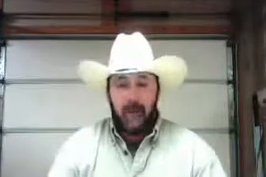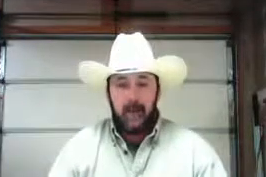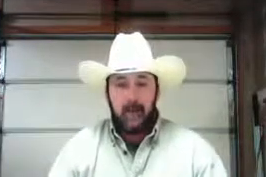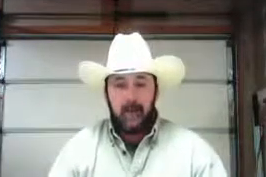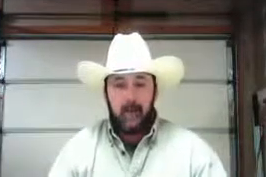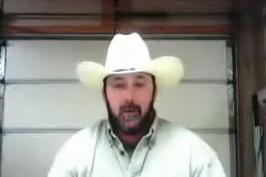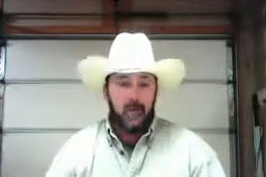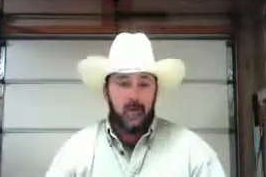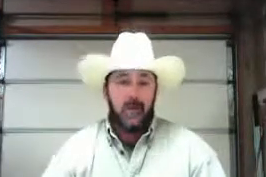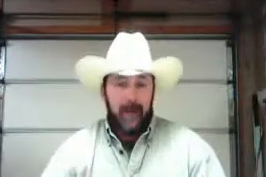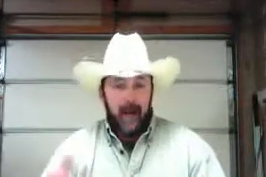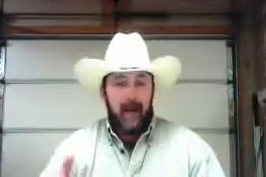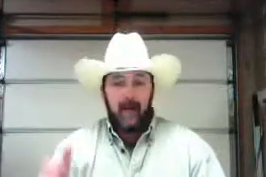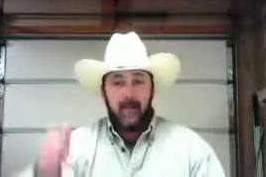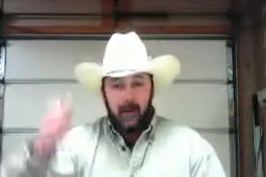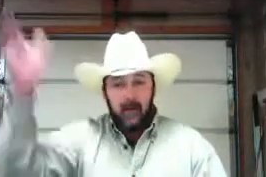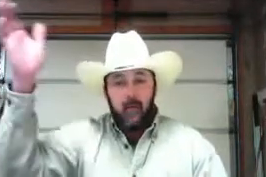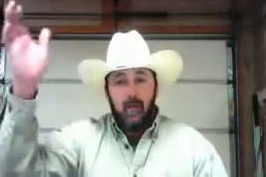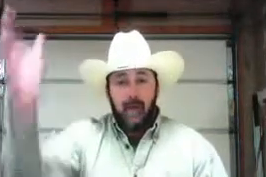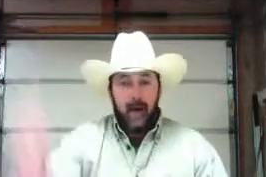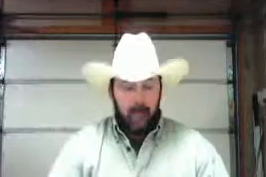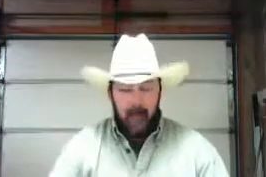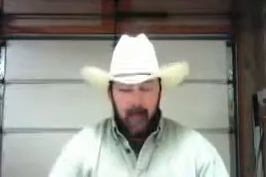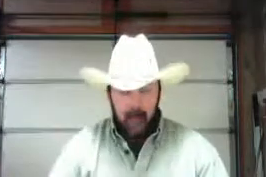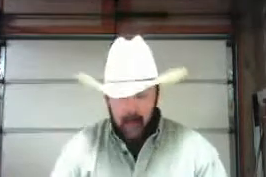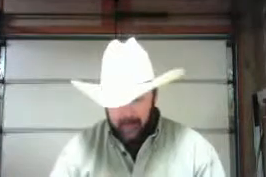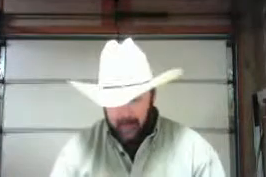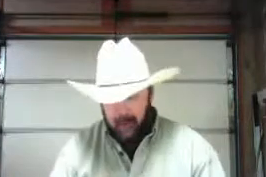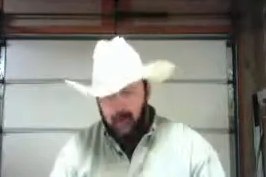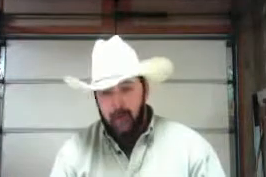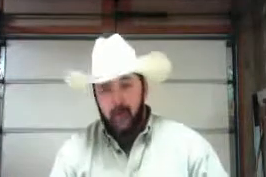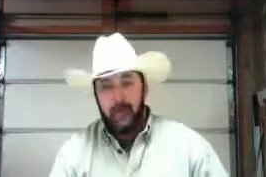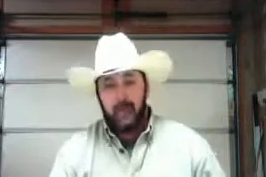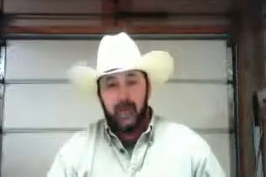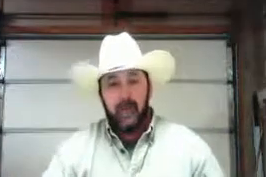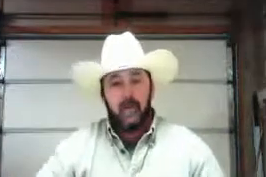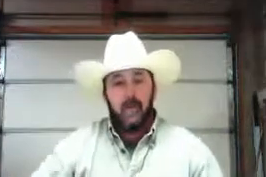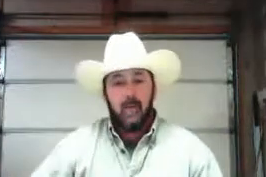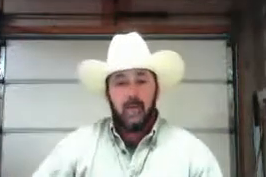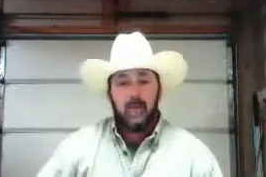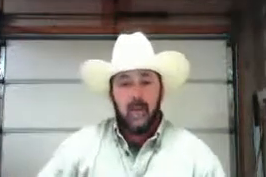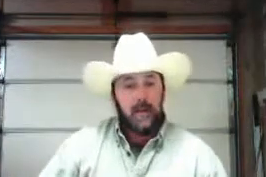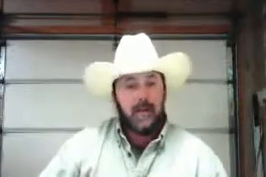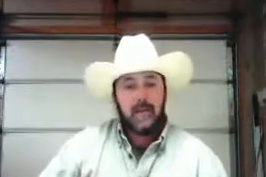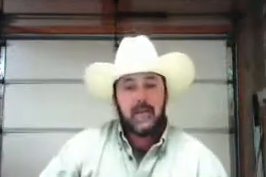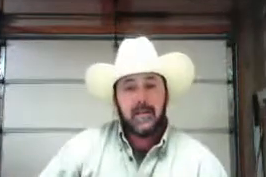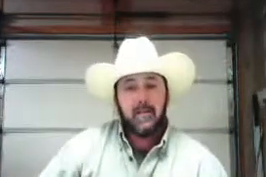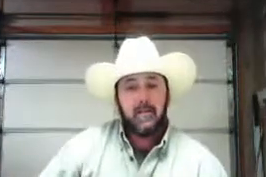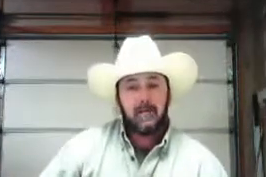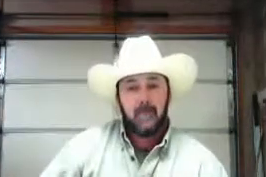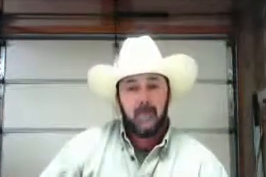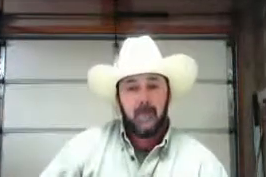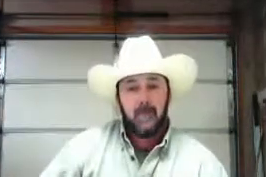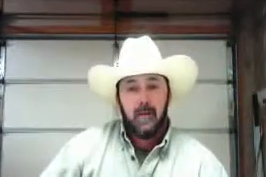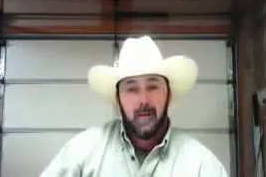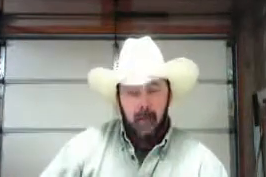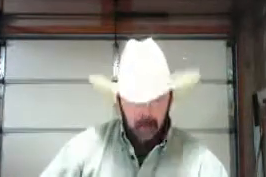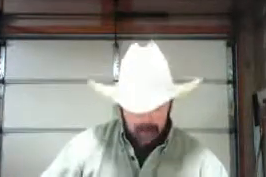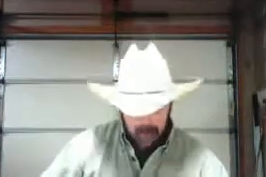telling you is the truth, or you deny it, and you don't worry about it, but I feel sorry for you if you don't take it to heart. It's just that simple. Let's move